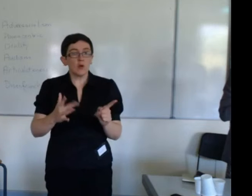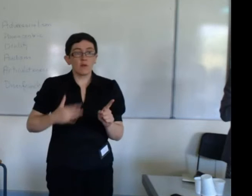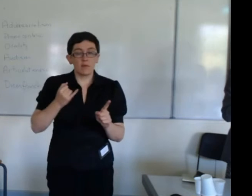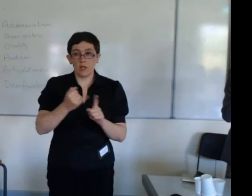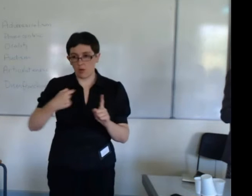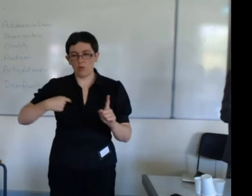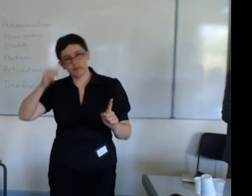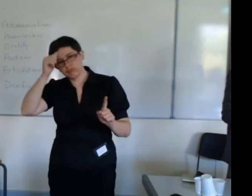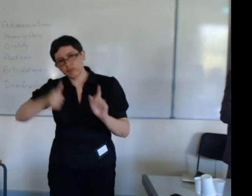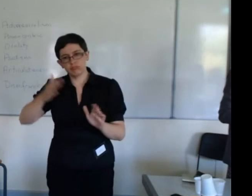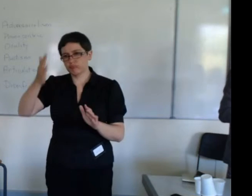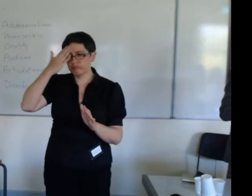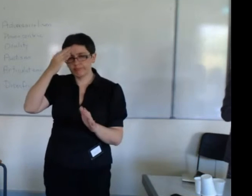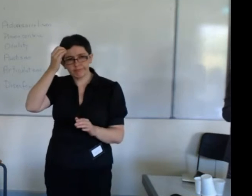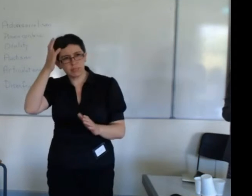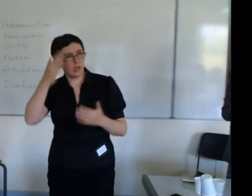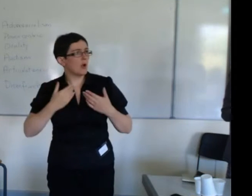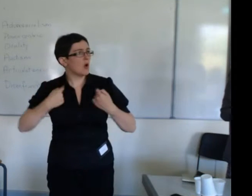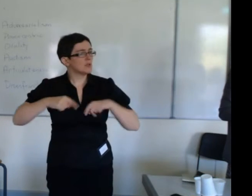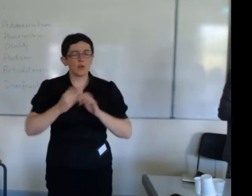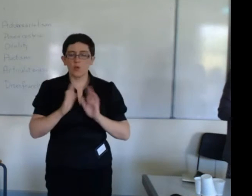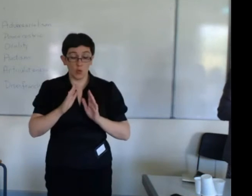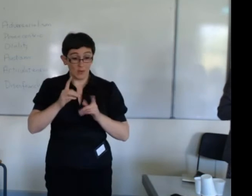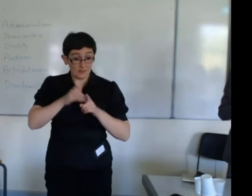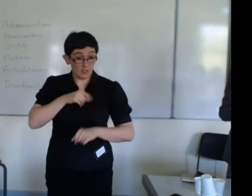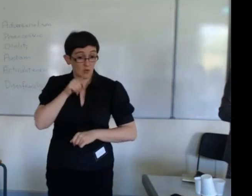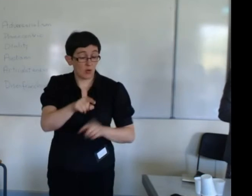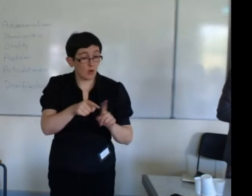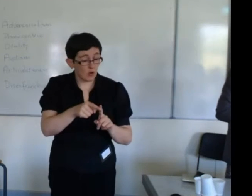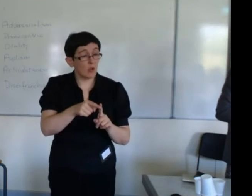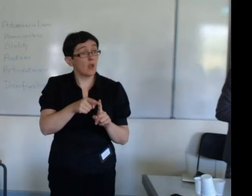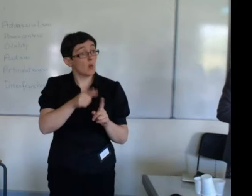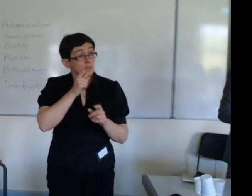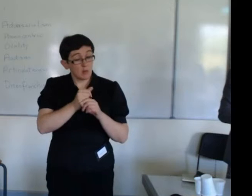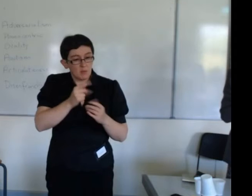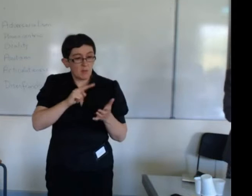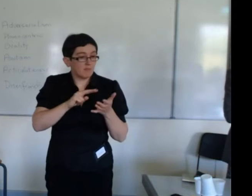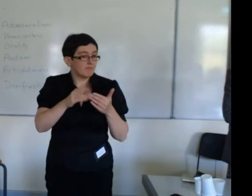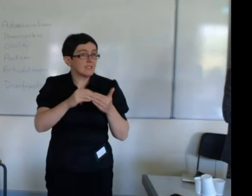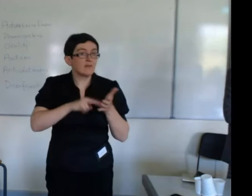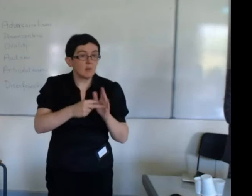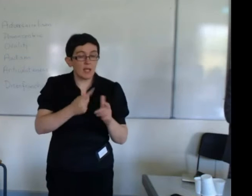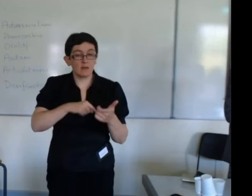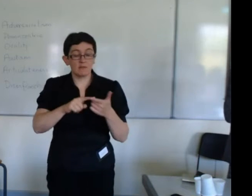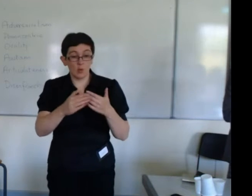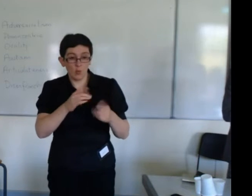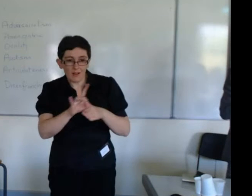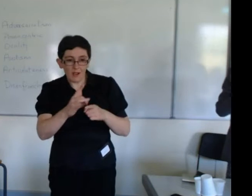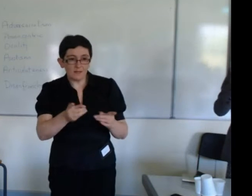expert or with all of the knowledge, that she's the one we're relying on when we're talking to her about a safety plan. What's the level of danger? And research